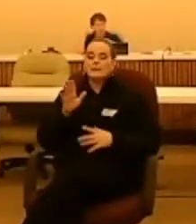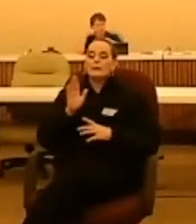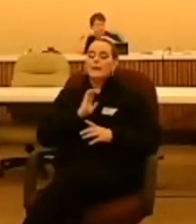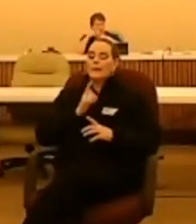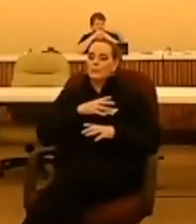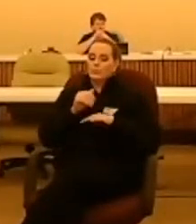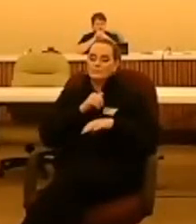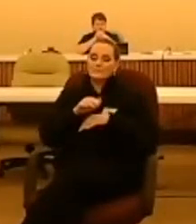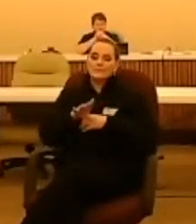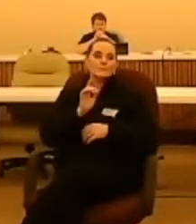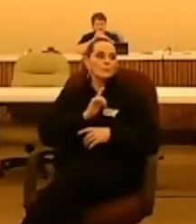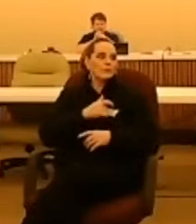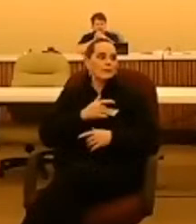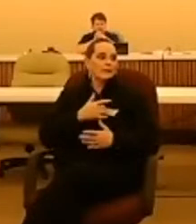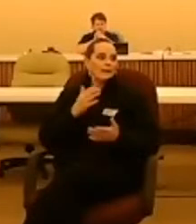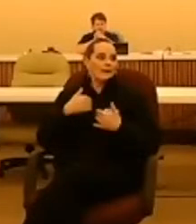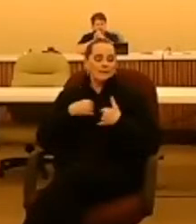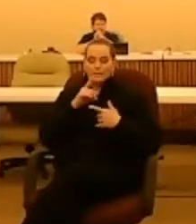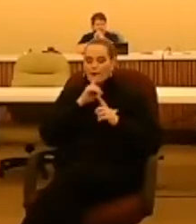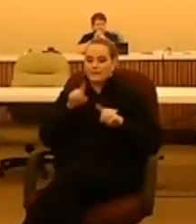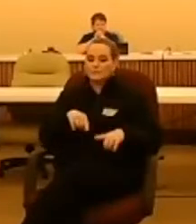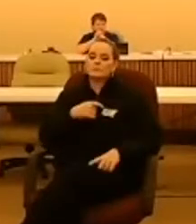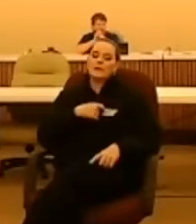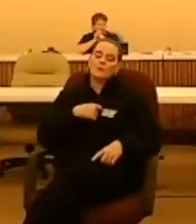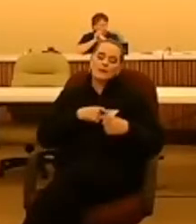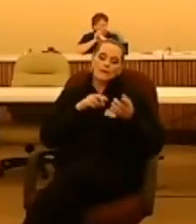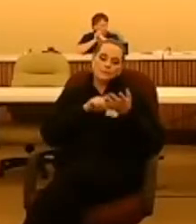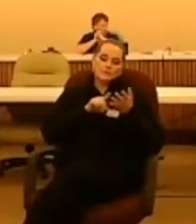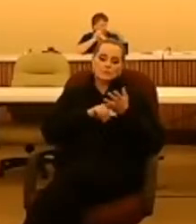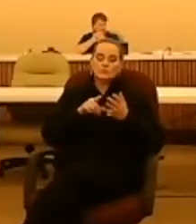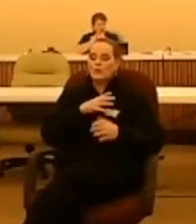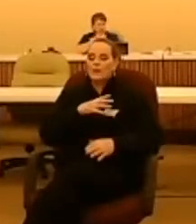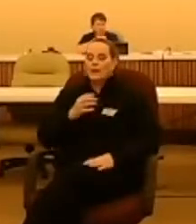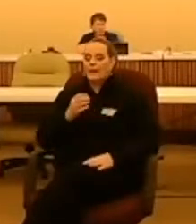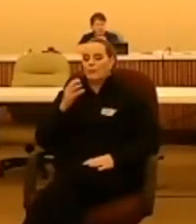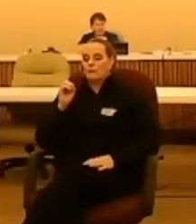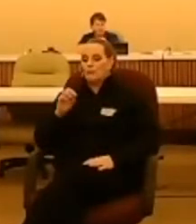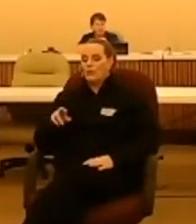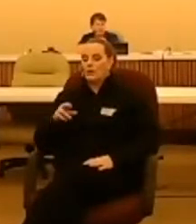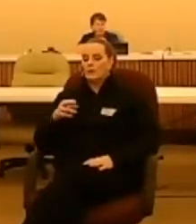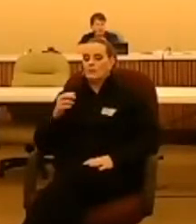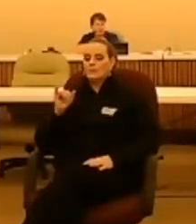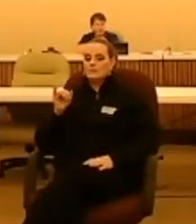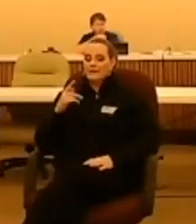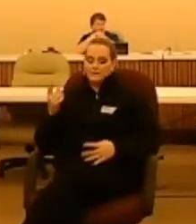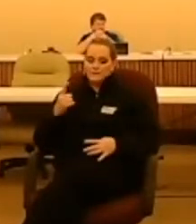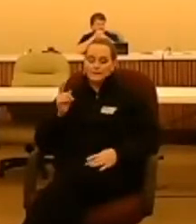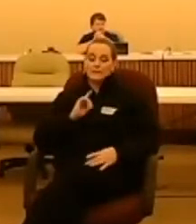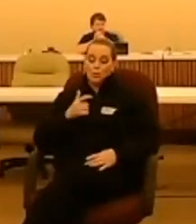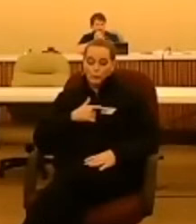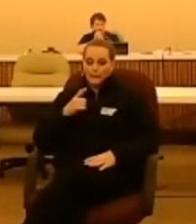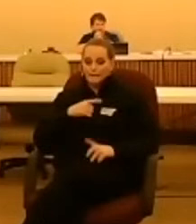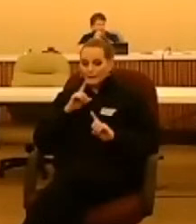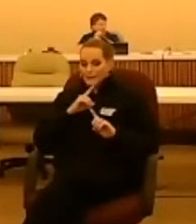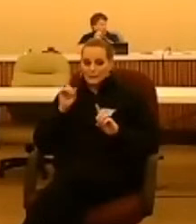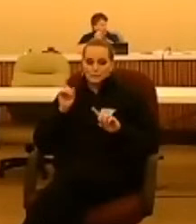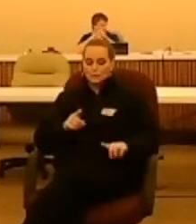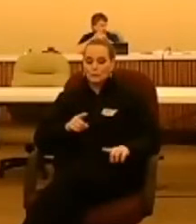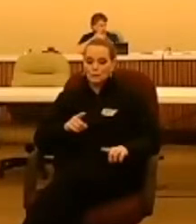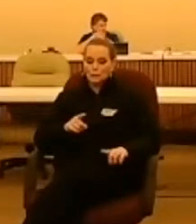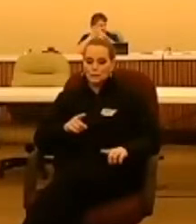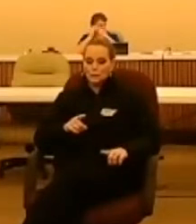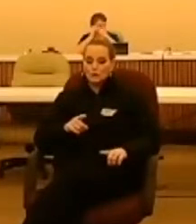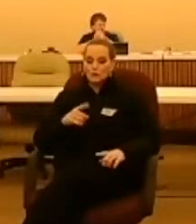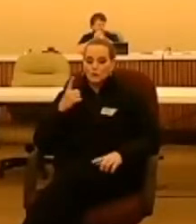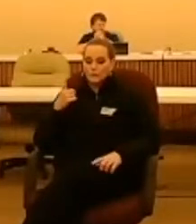can have the answers. They'll have time to research them in detail, and or if it's something that we have to answer for